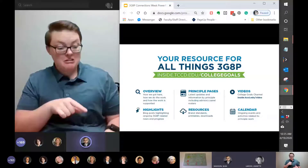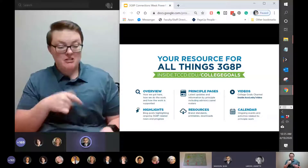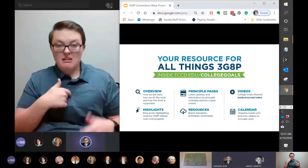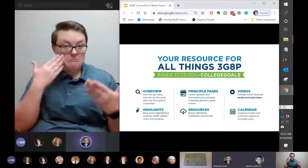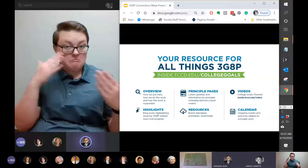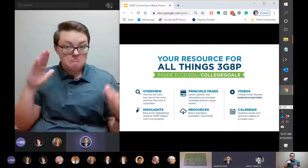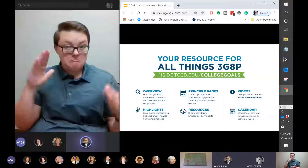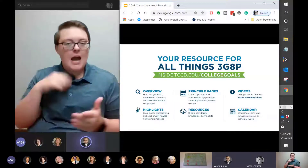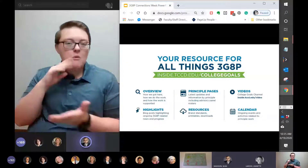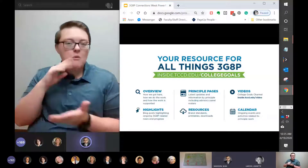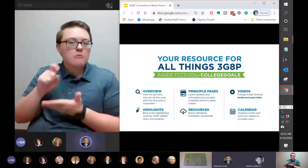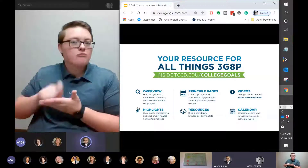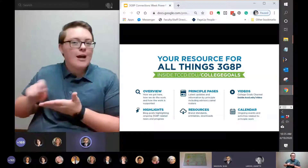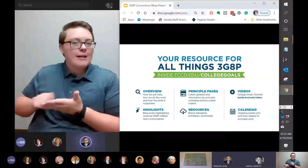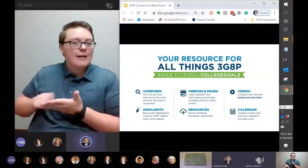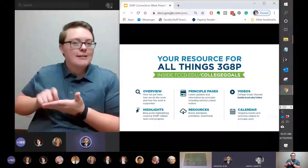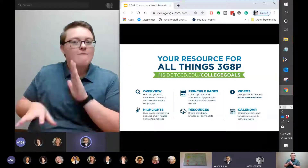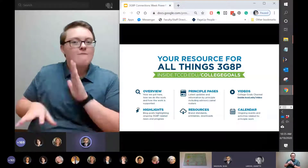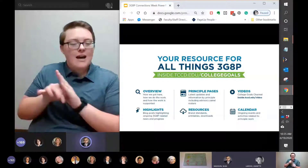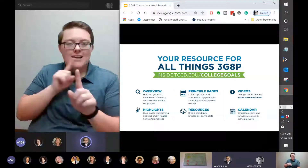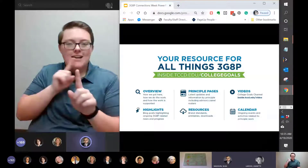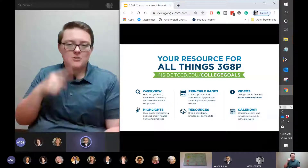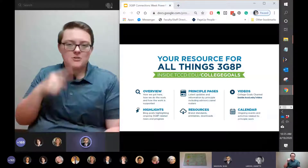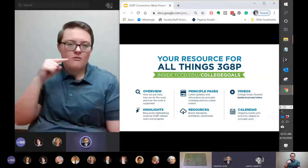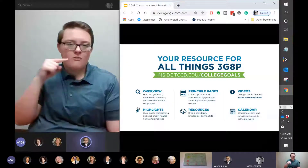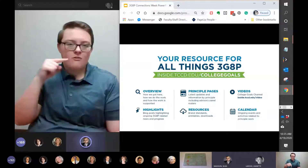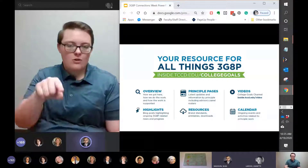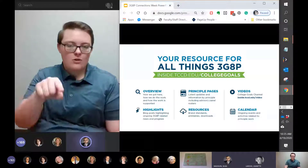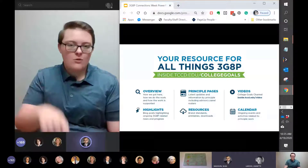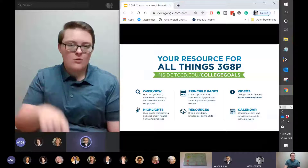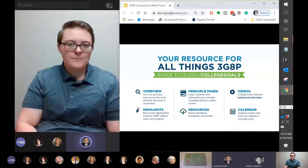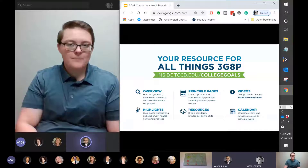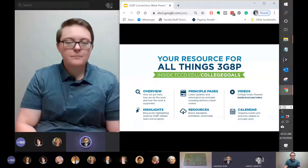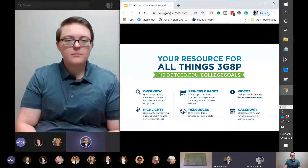you as we continue to move forward.